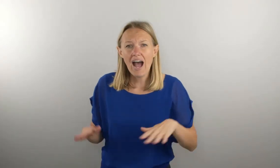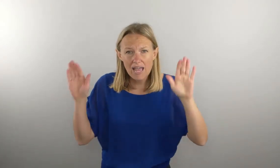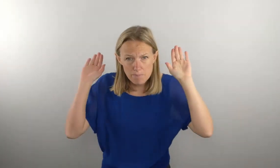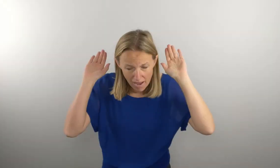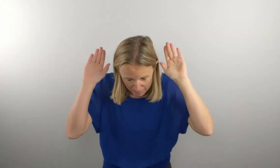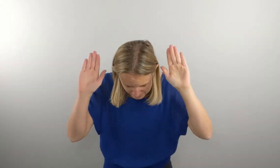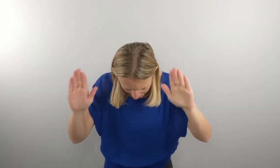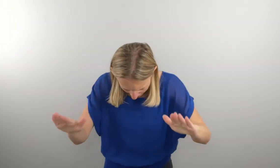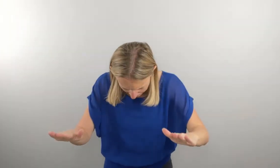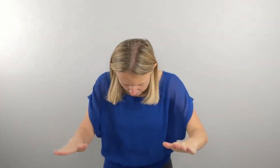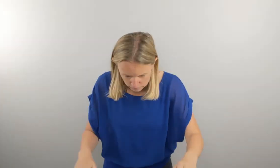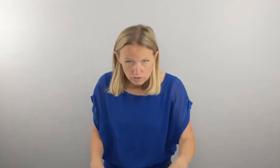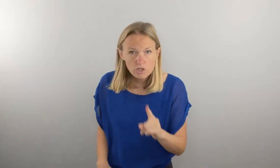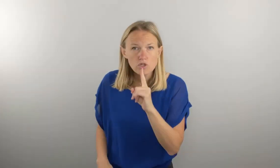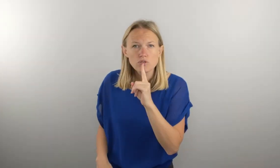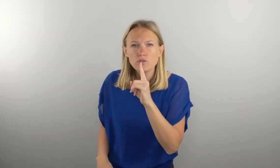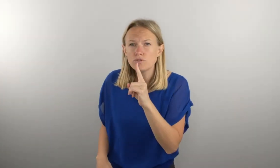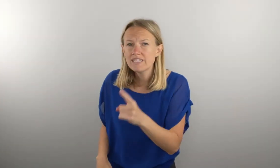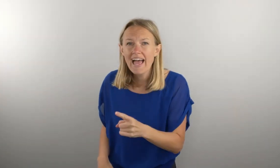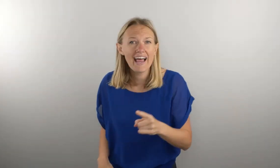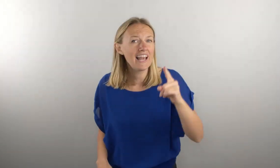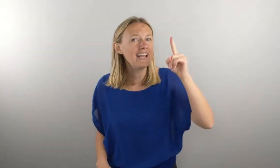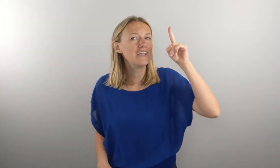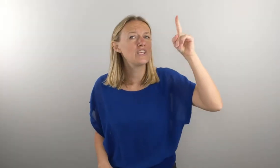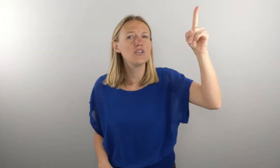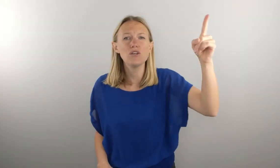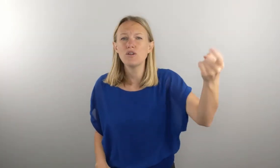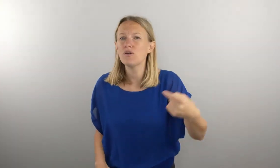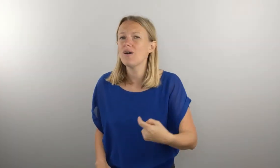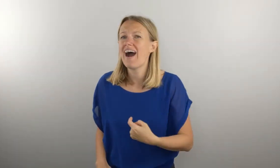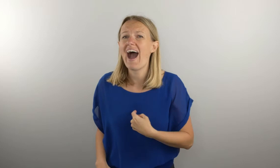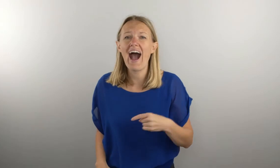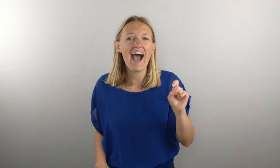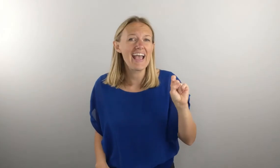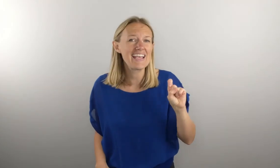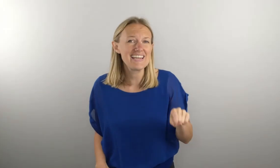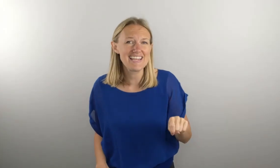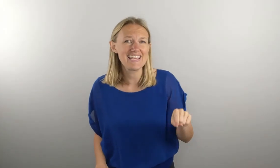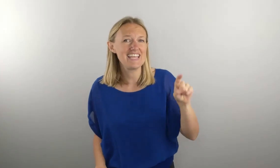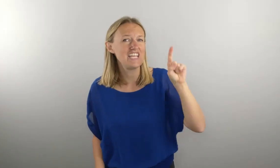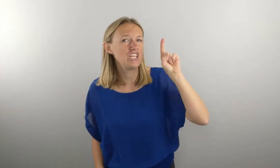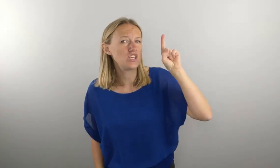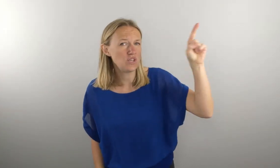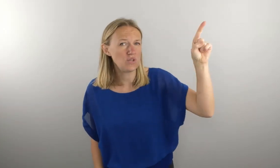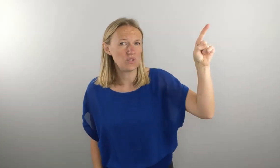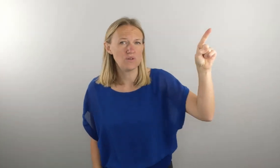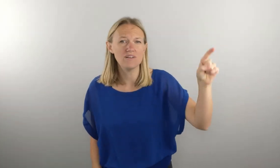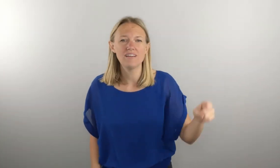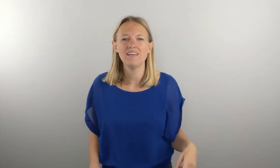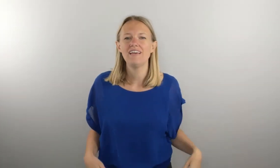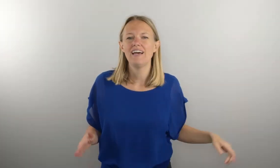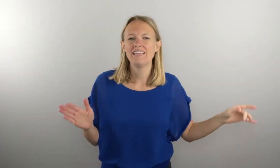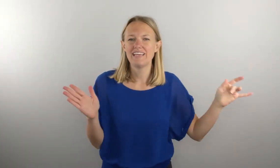I bow down to tell you I need you. And